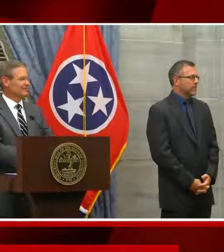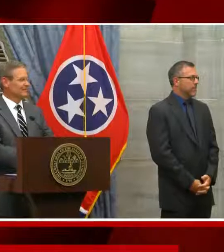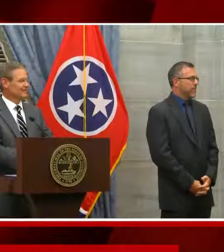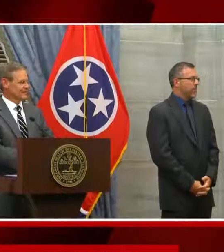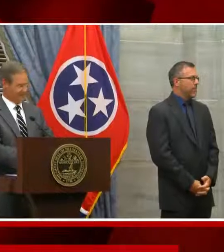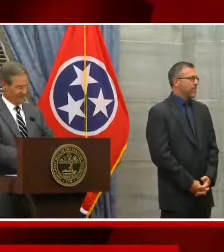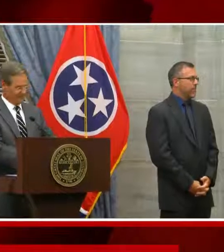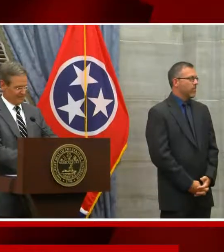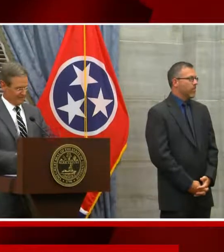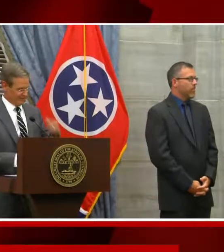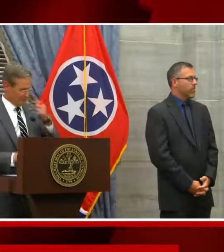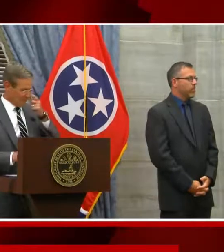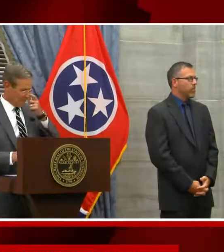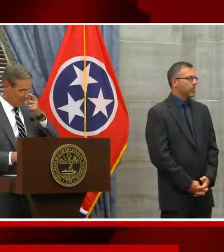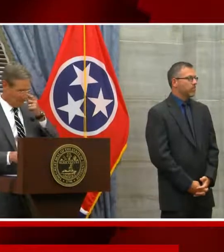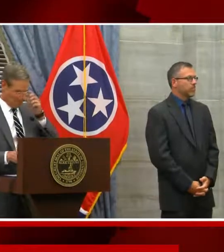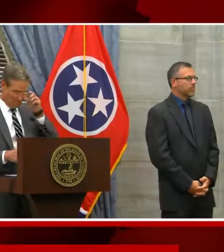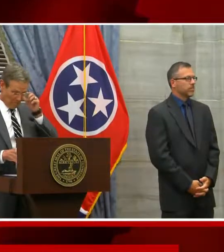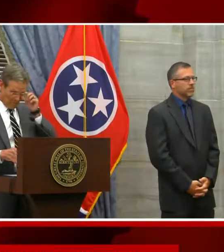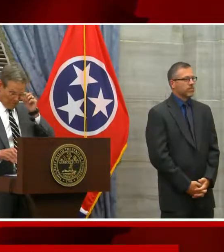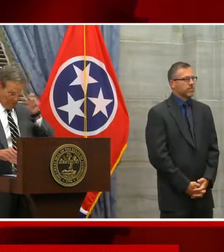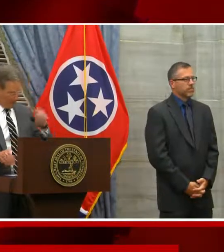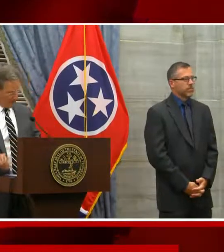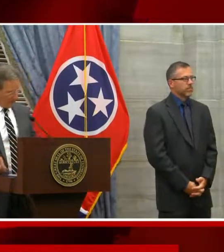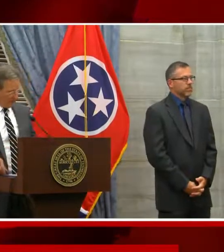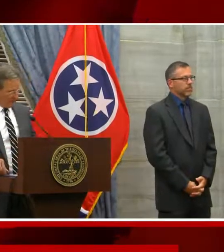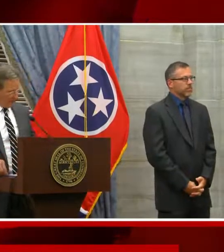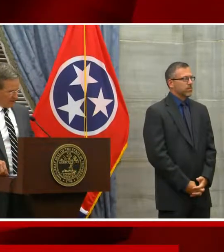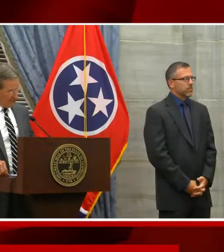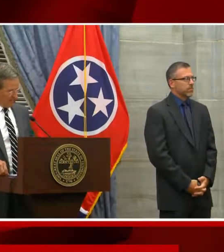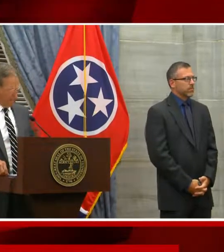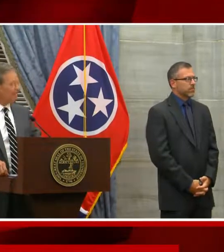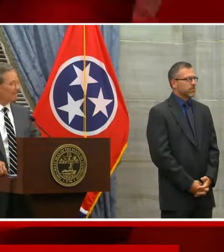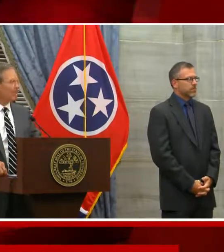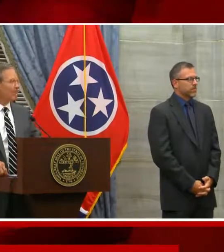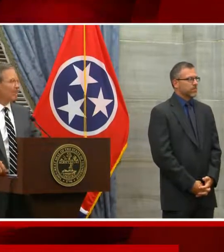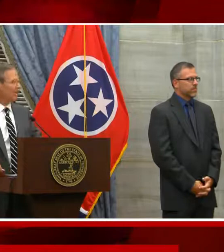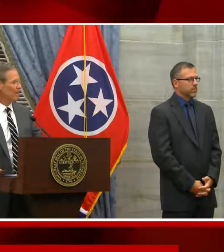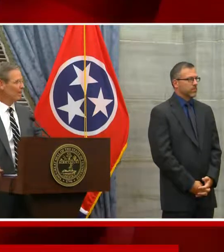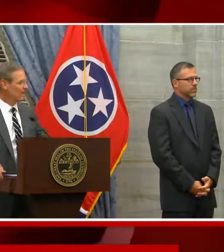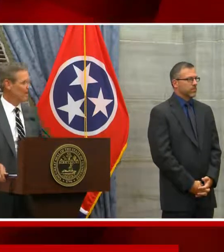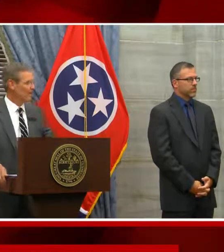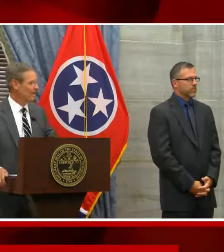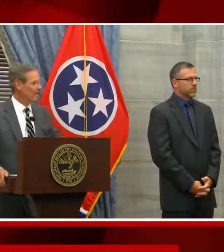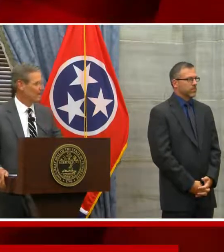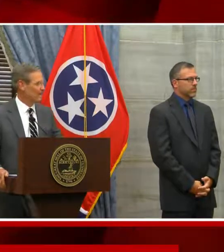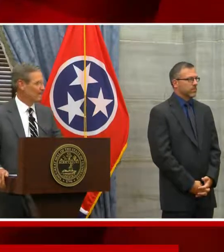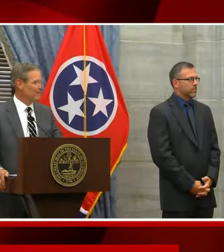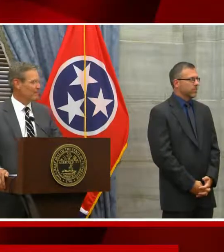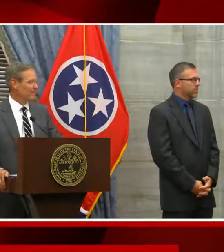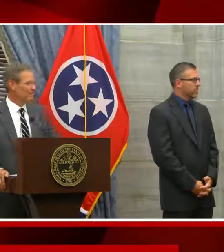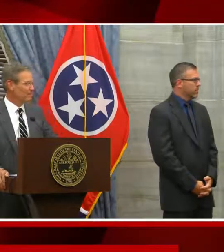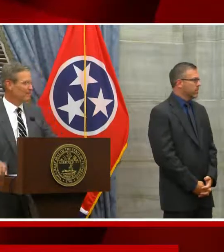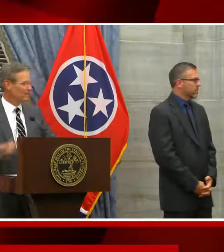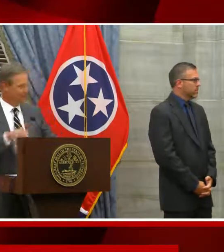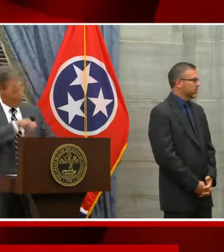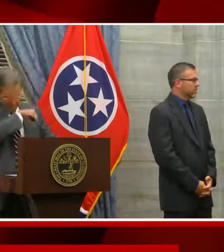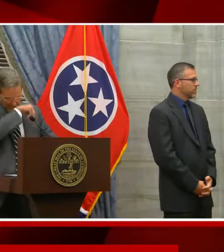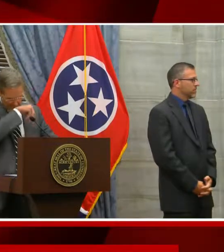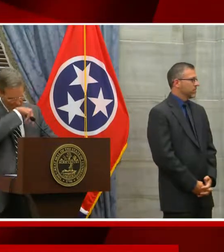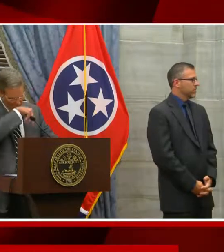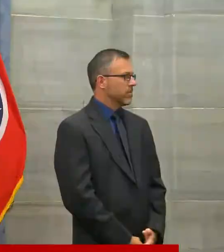He is taking the stage as we speak. He's about to share the latest on the coronavirus here in Tennessee. And let's listen in here for the latest from the